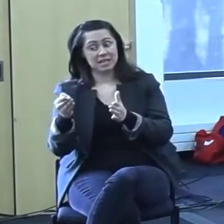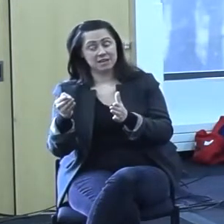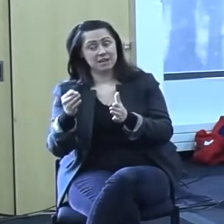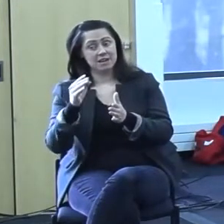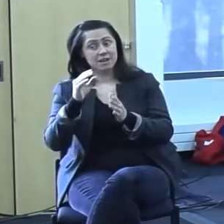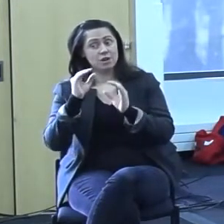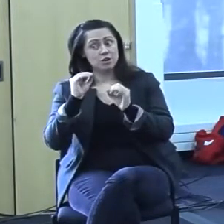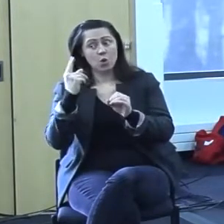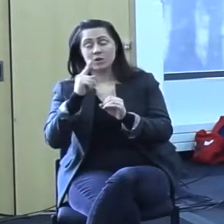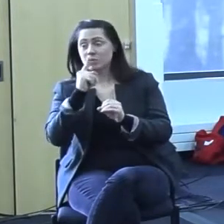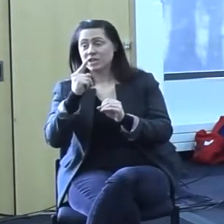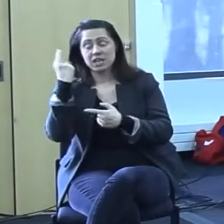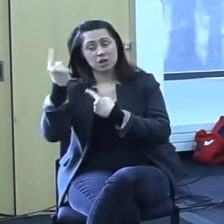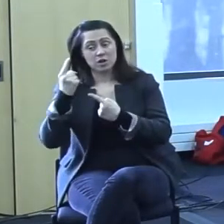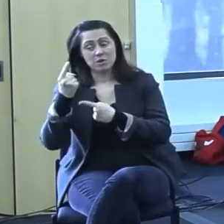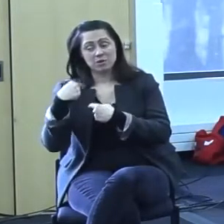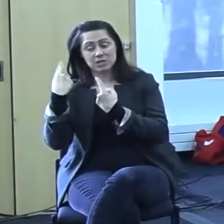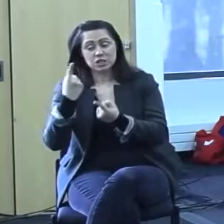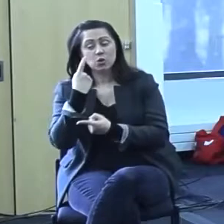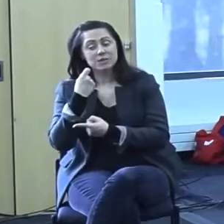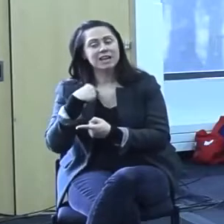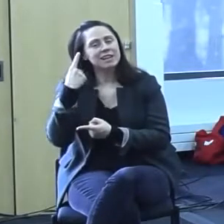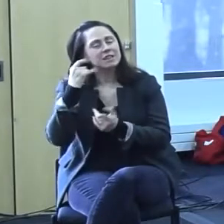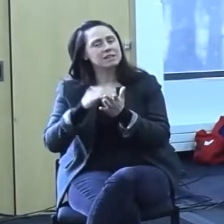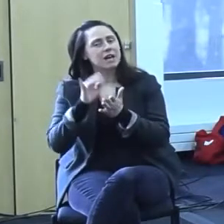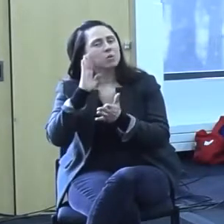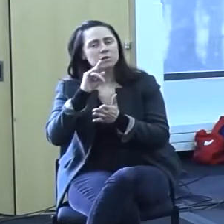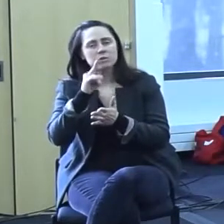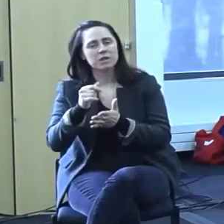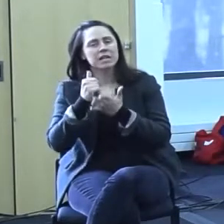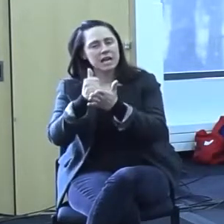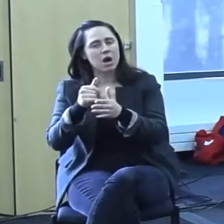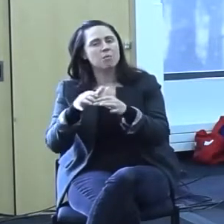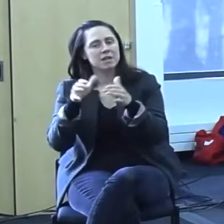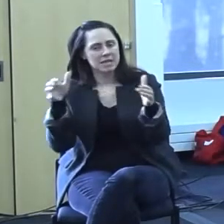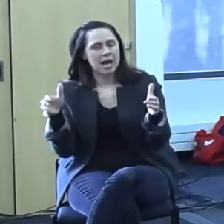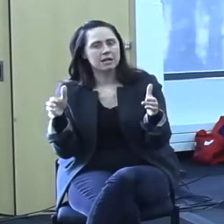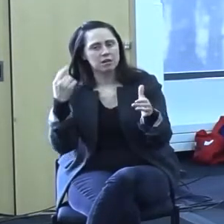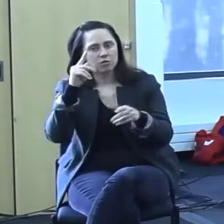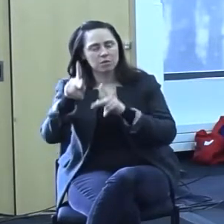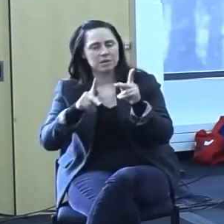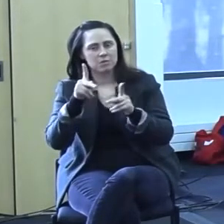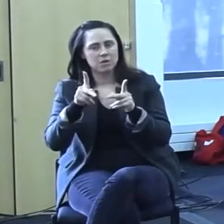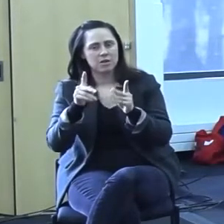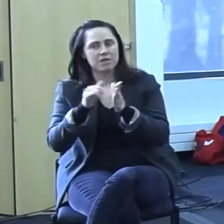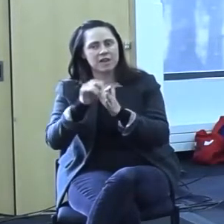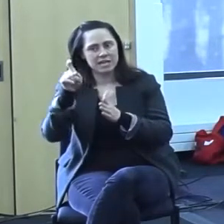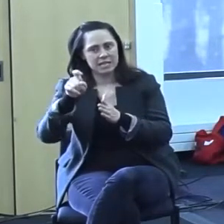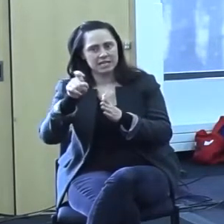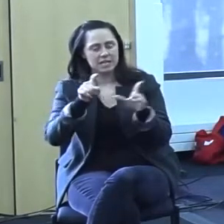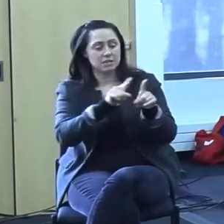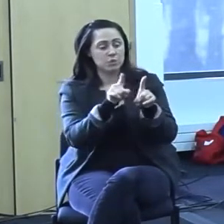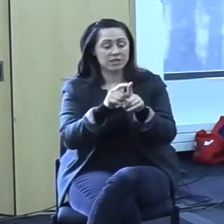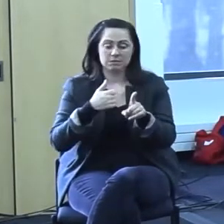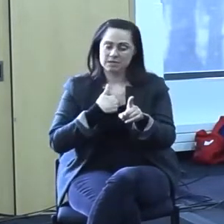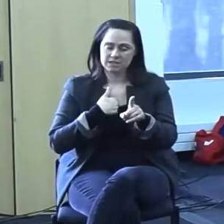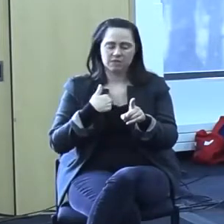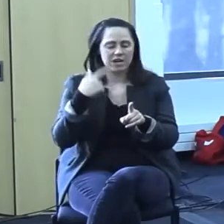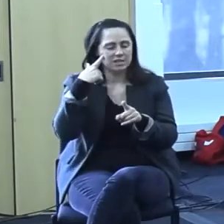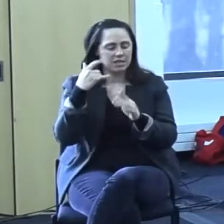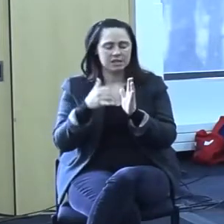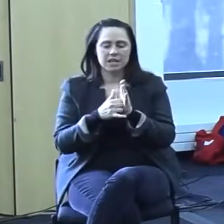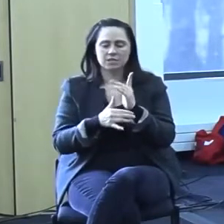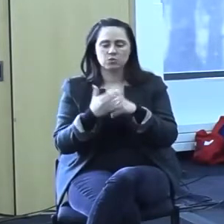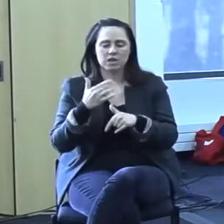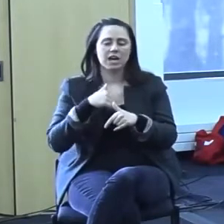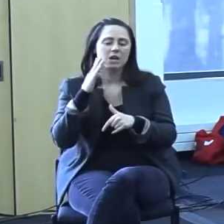till recently, and I think that would really help a lot for people that do need it as well as myself. So I think that's